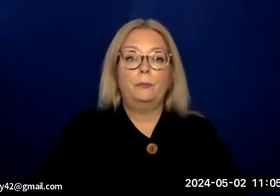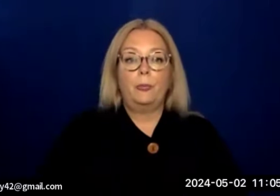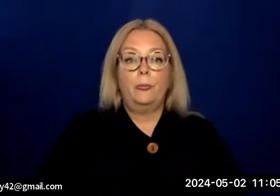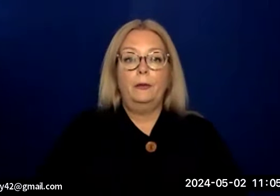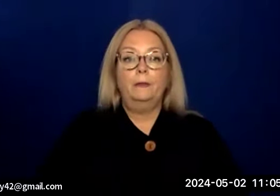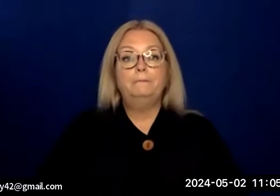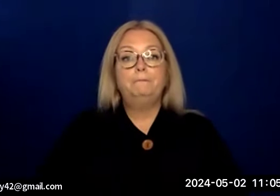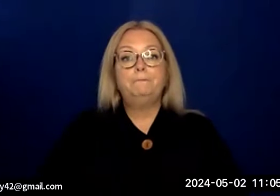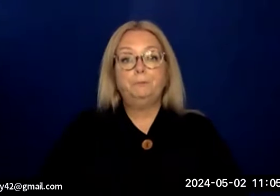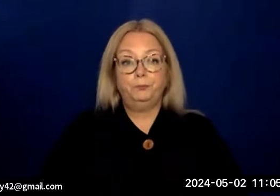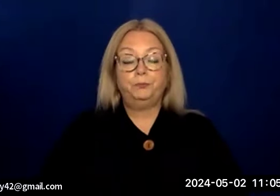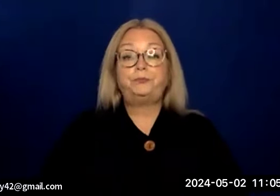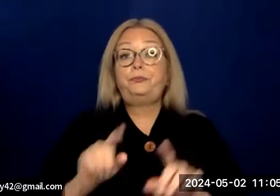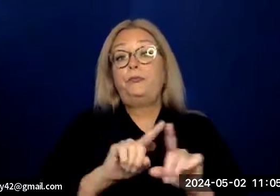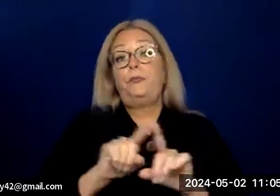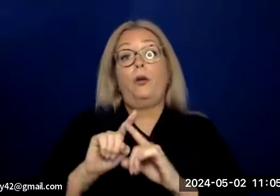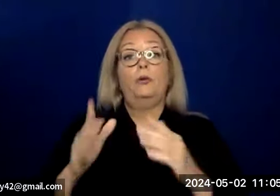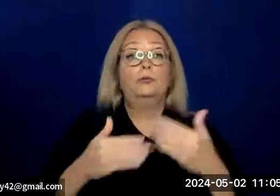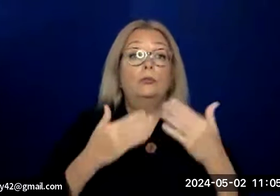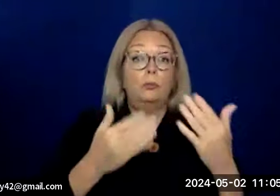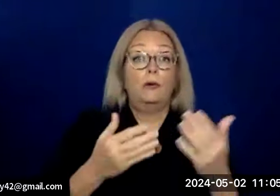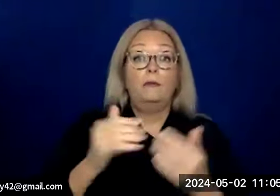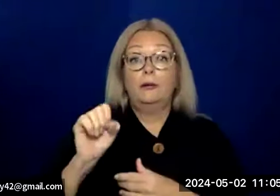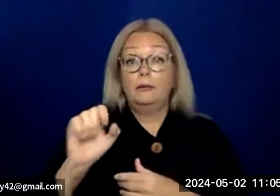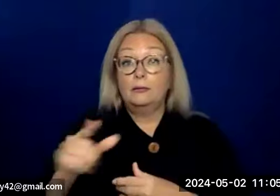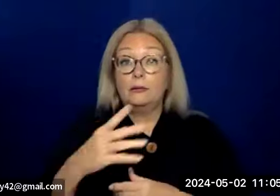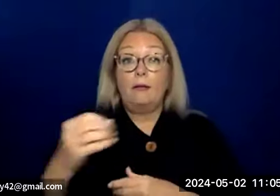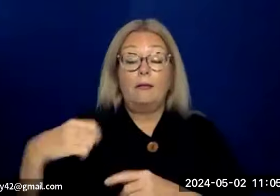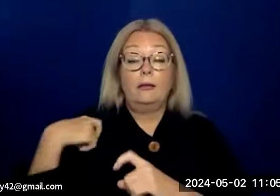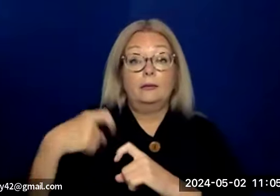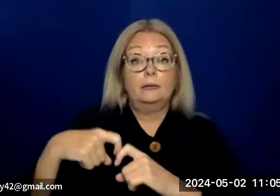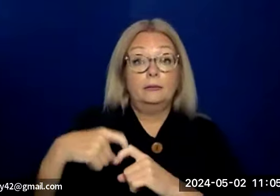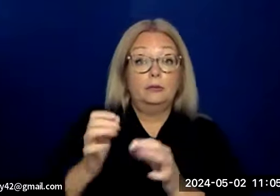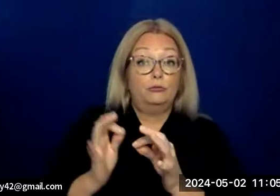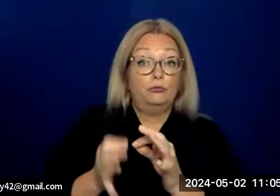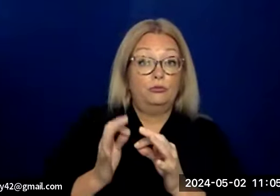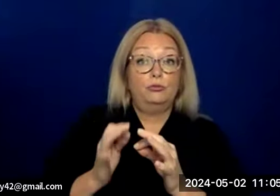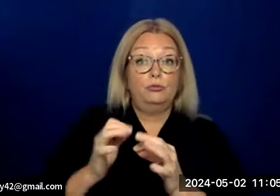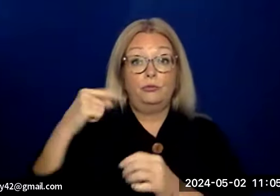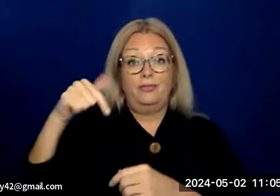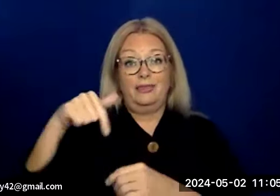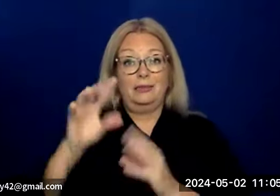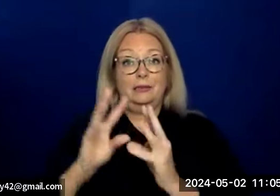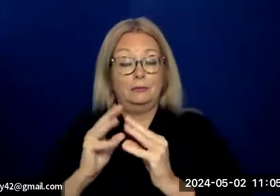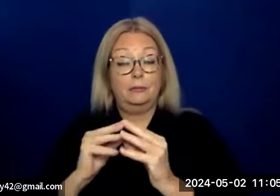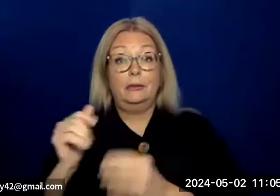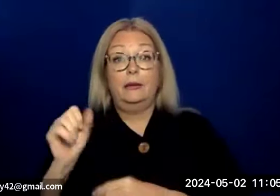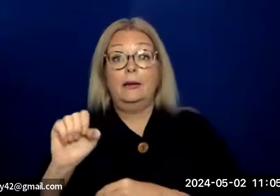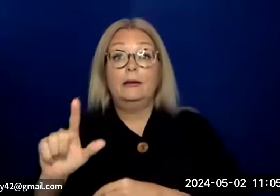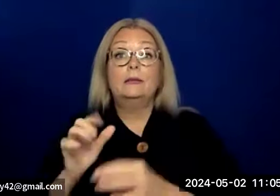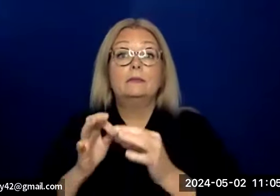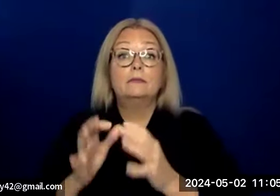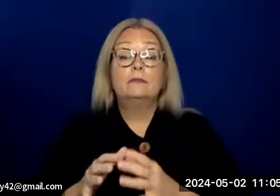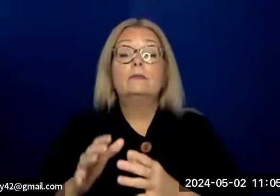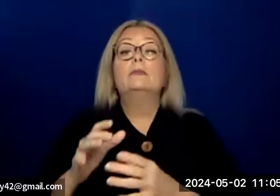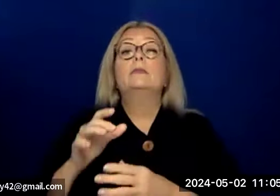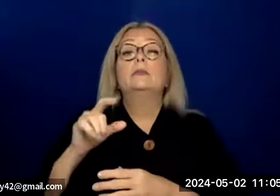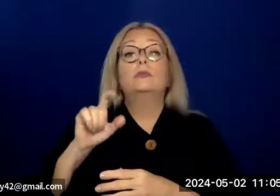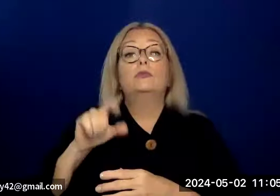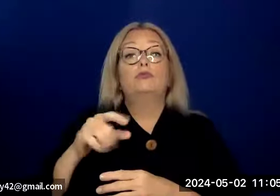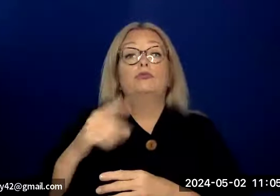We are also providing ASL and Spanish interpretation for this meeting. ASL interpreters should be pinned to your